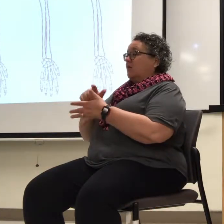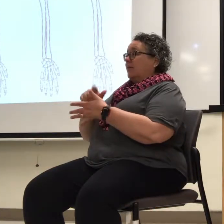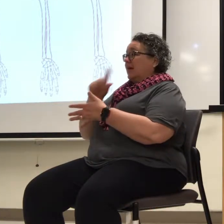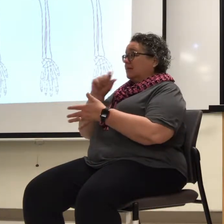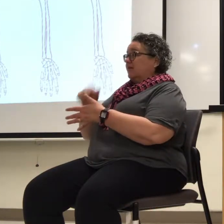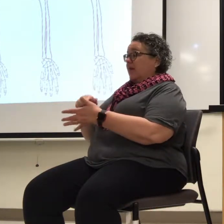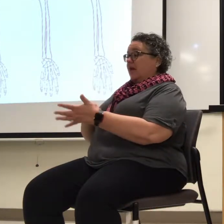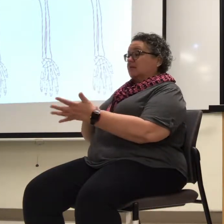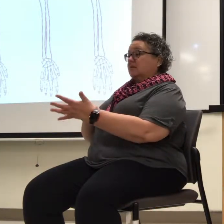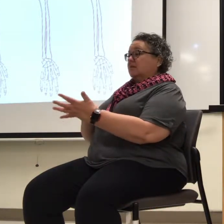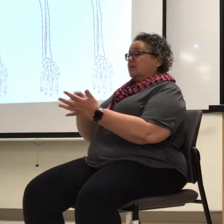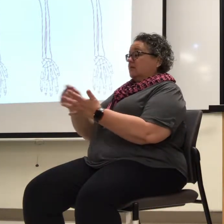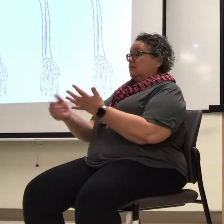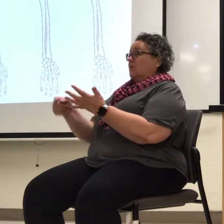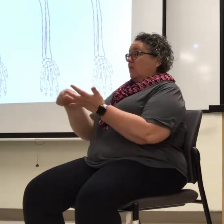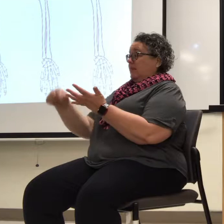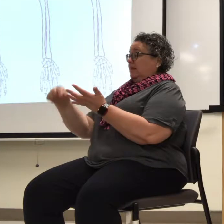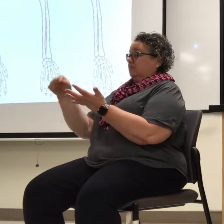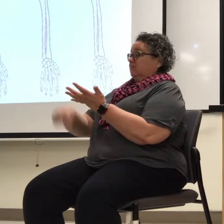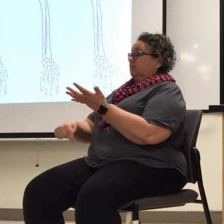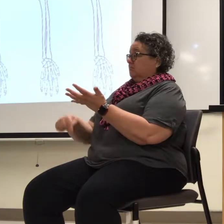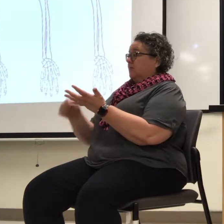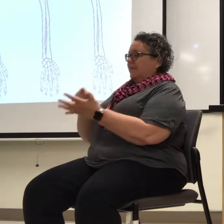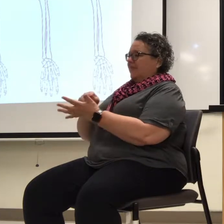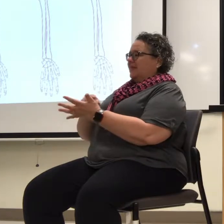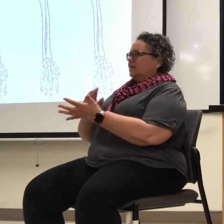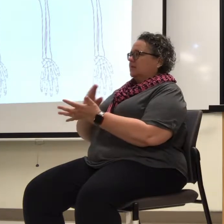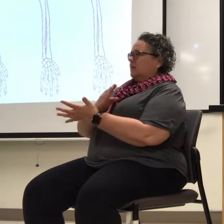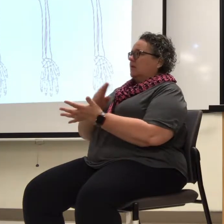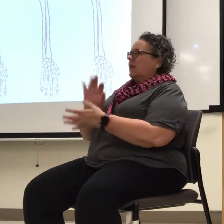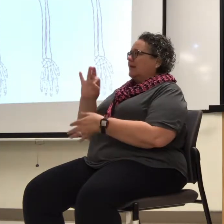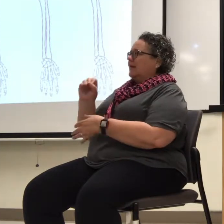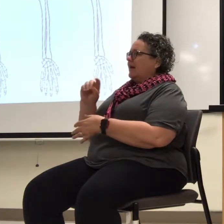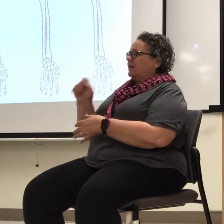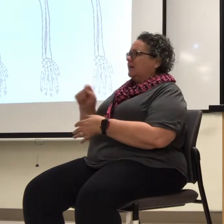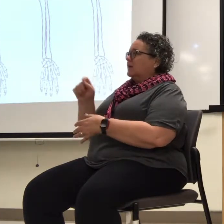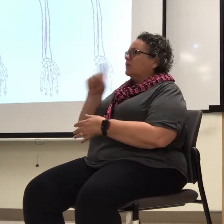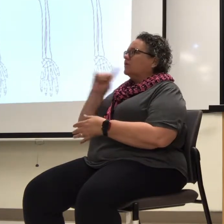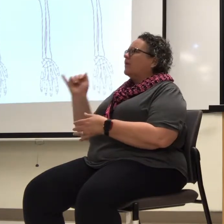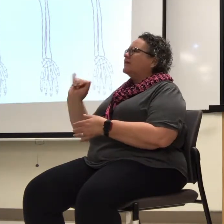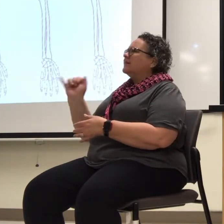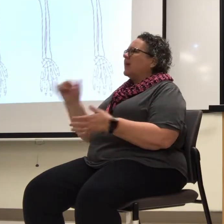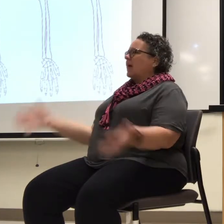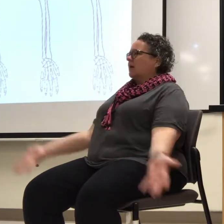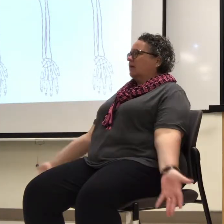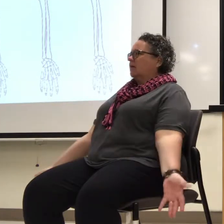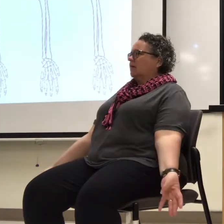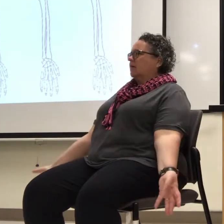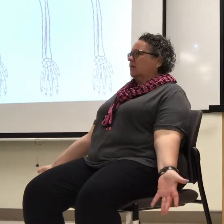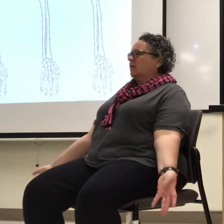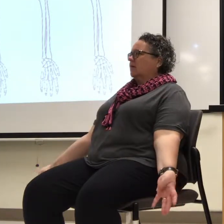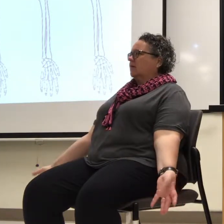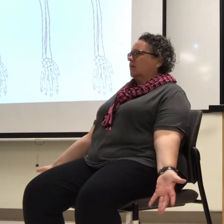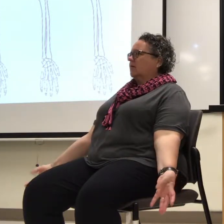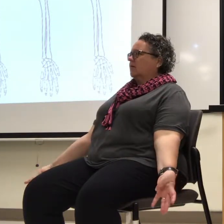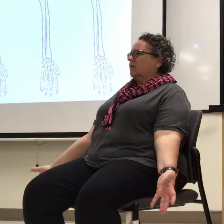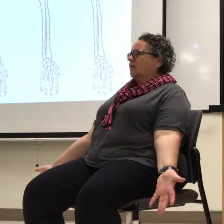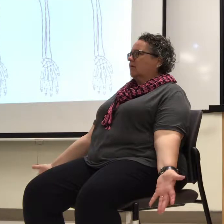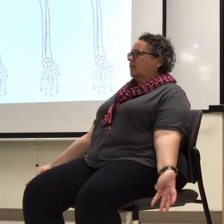reason, abduction, adduction is like moving your thumbs forward and back, kind of like when you do sock puppets. It's movement in that